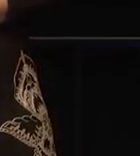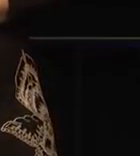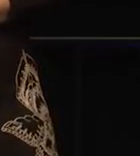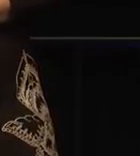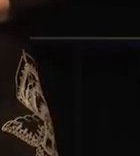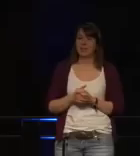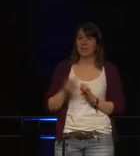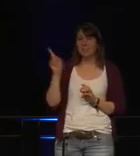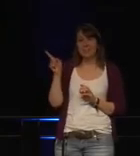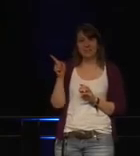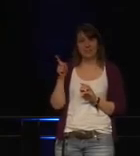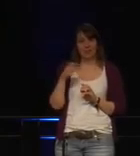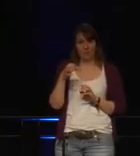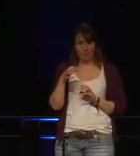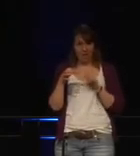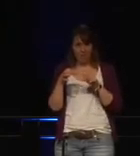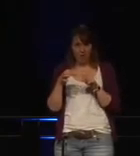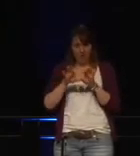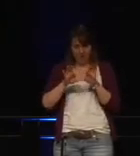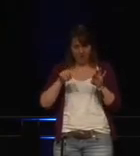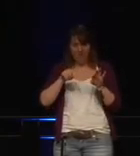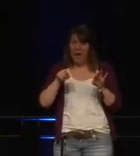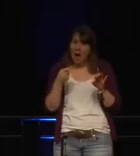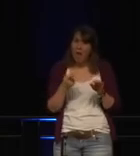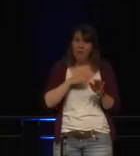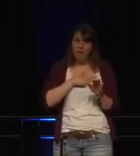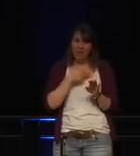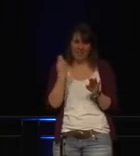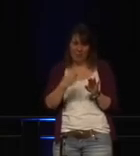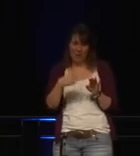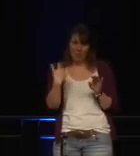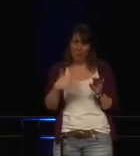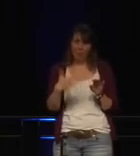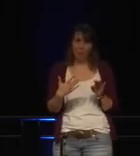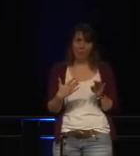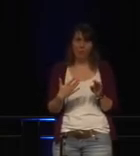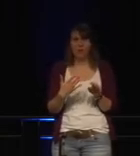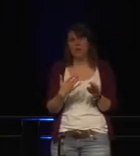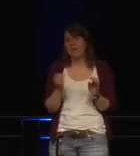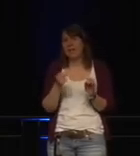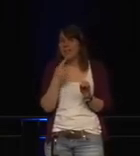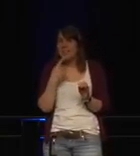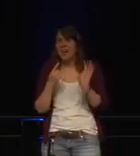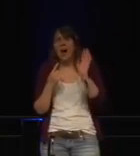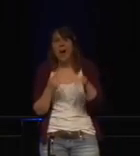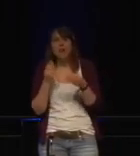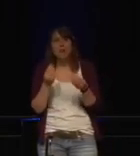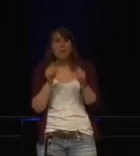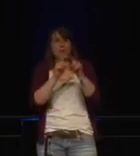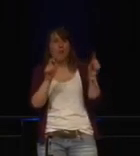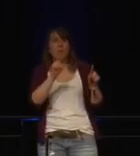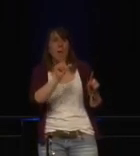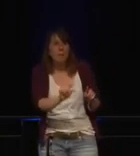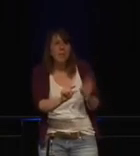And this camera is very, very, very unsafe.